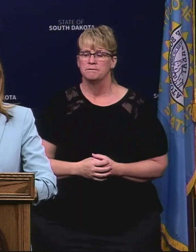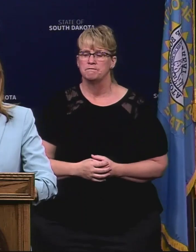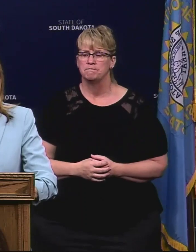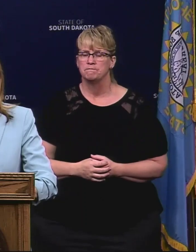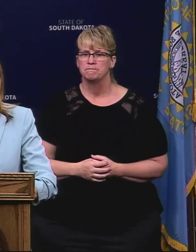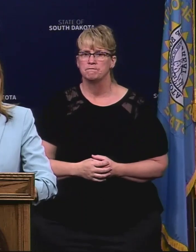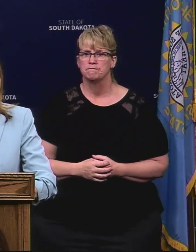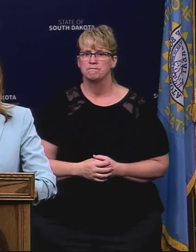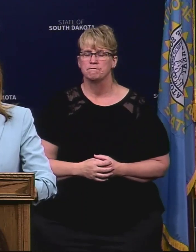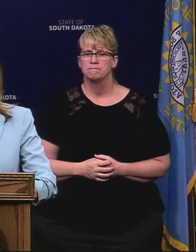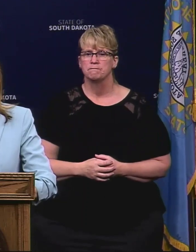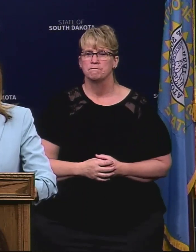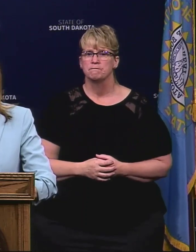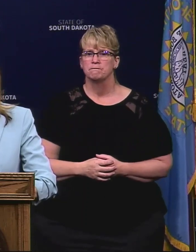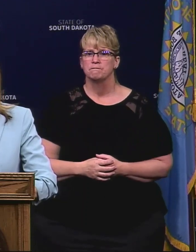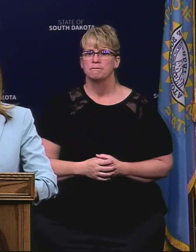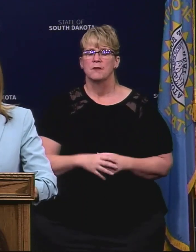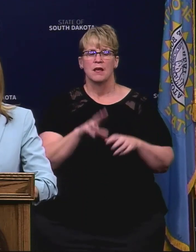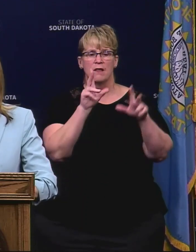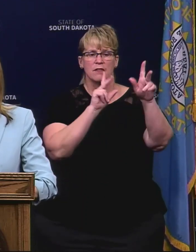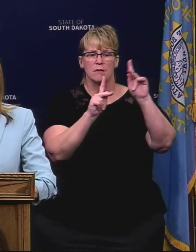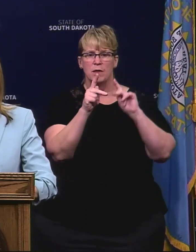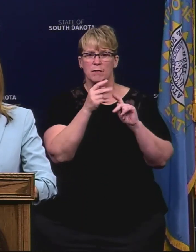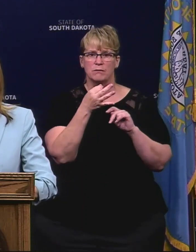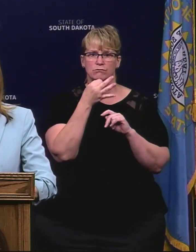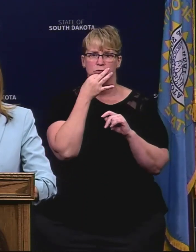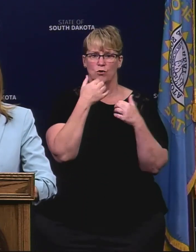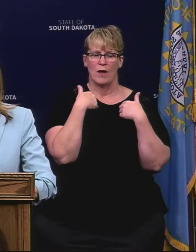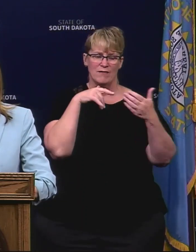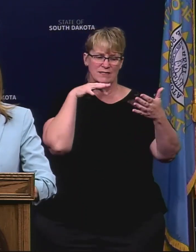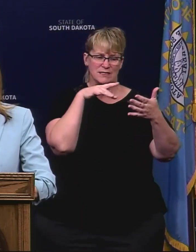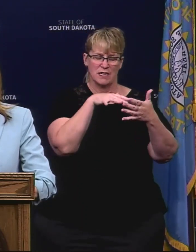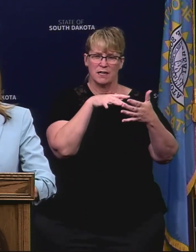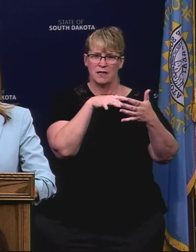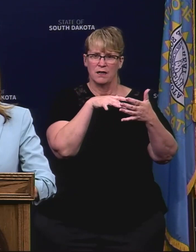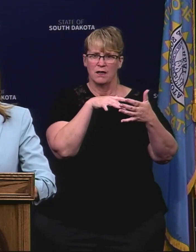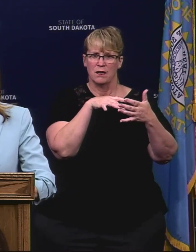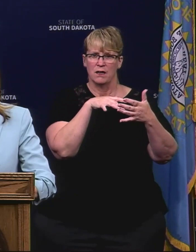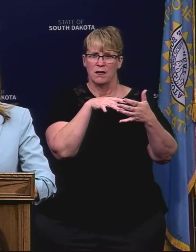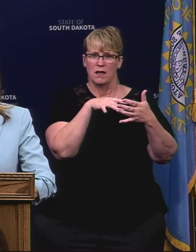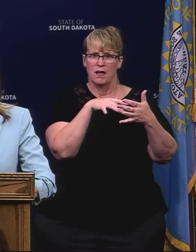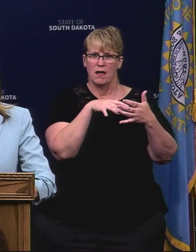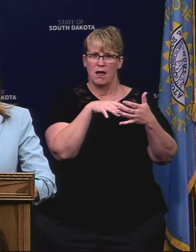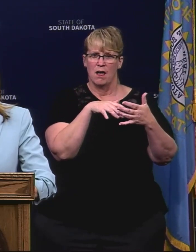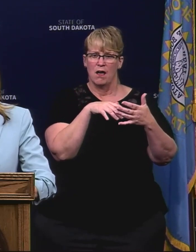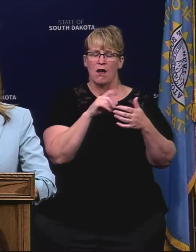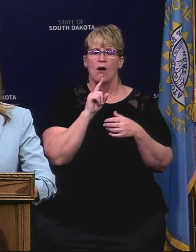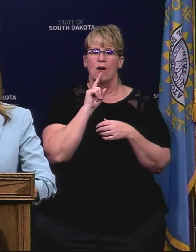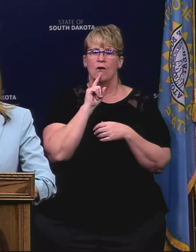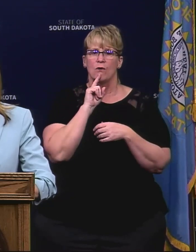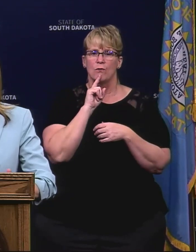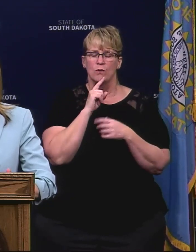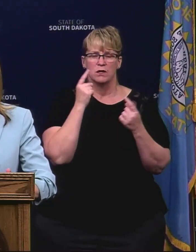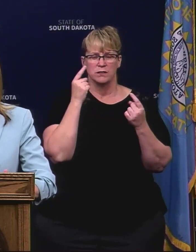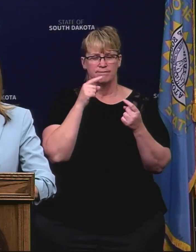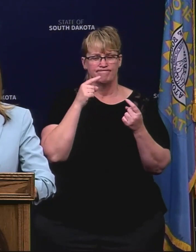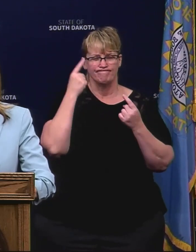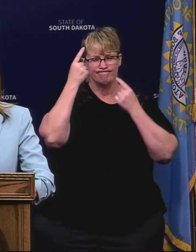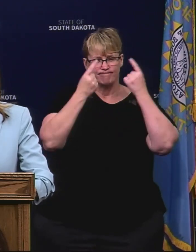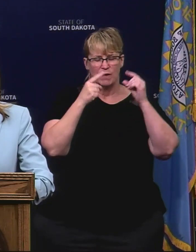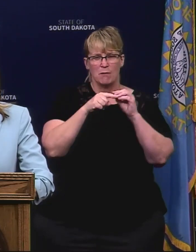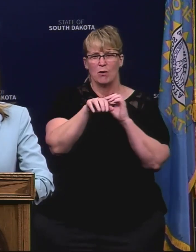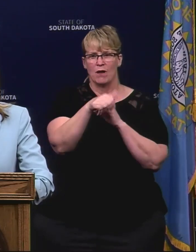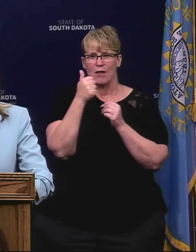the experts that are conducting the study are taking into account every single other study about hydroxychloroquine, and so they'll look